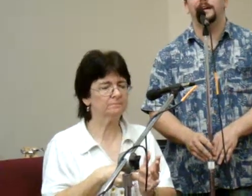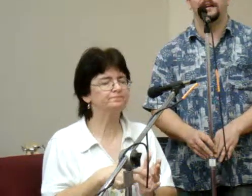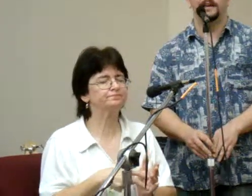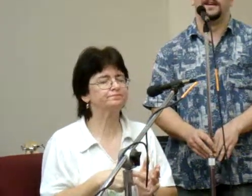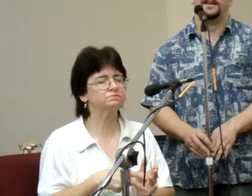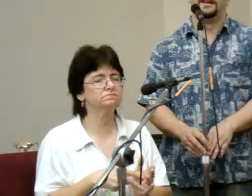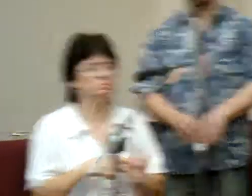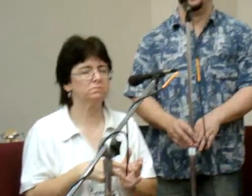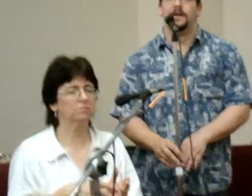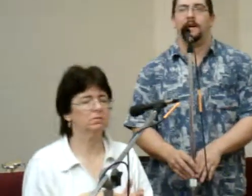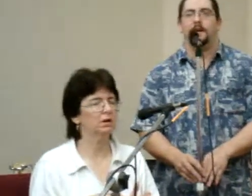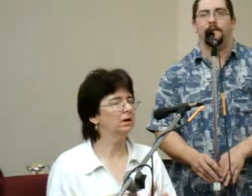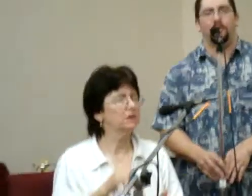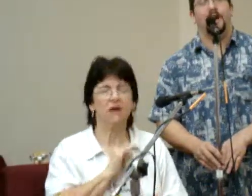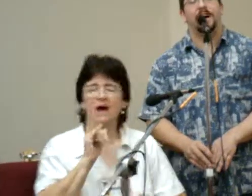meaning.